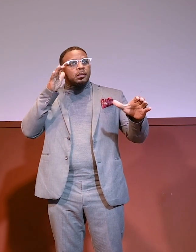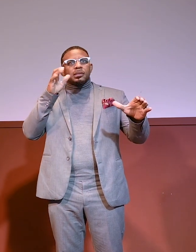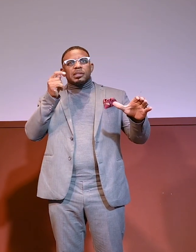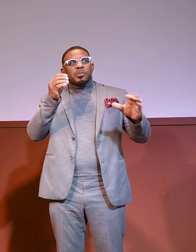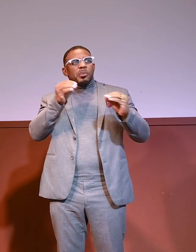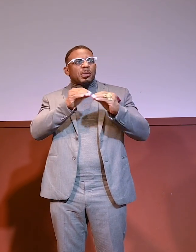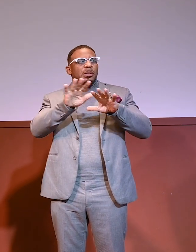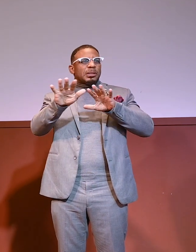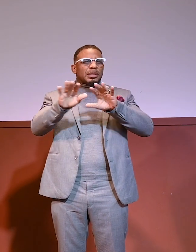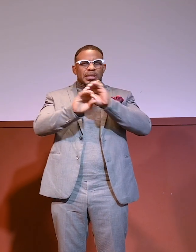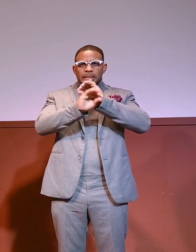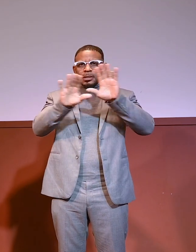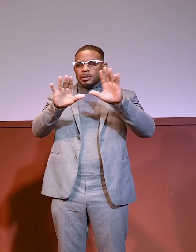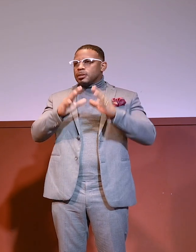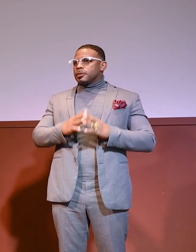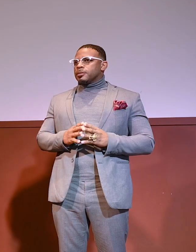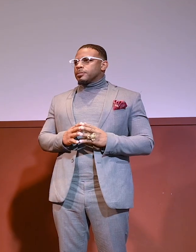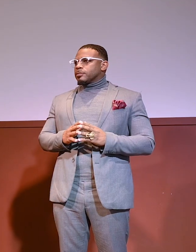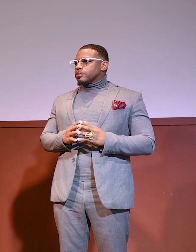bit more clearly.